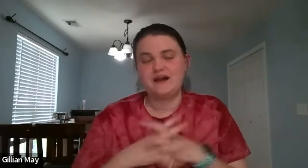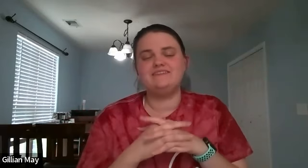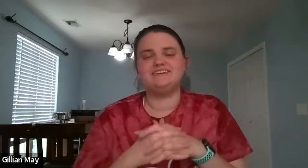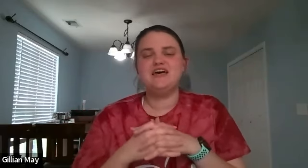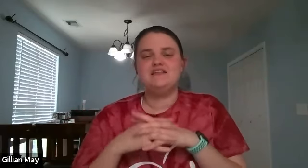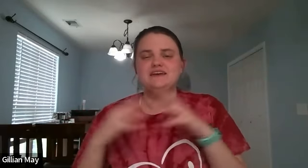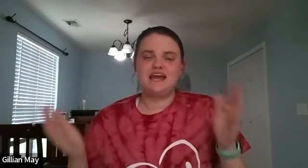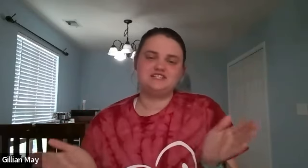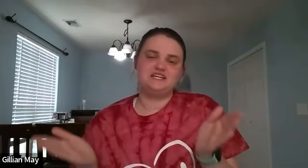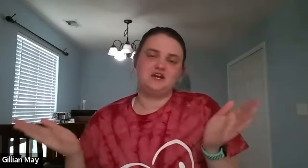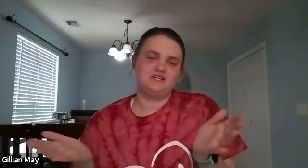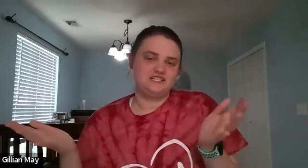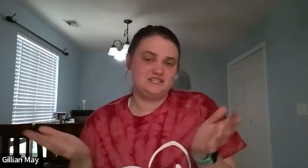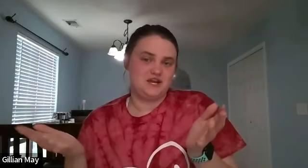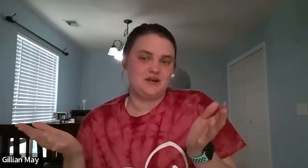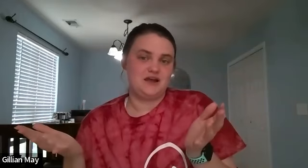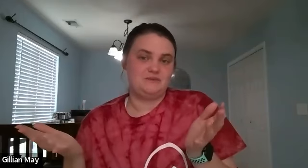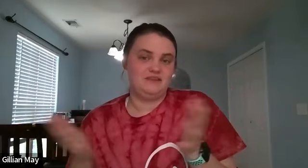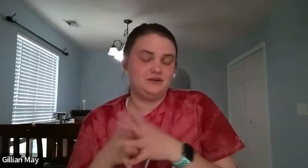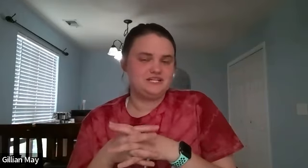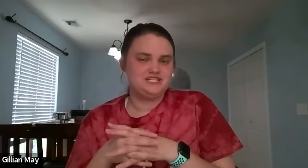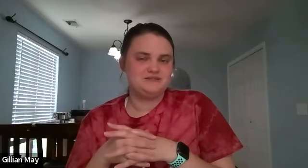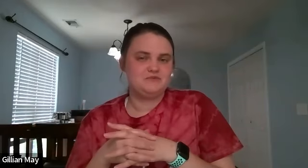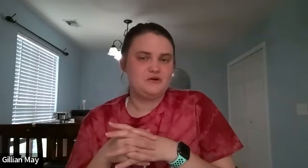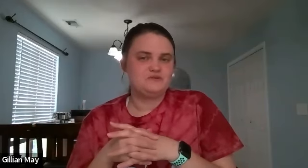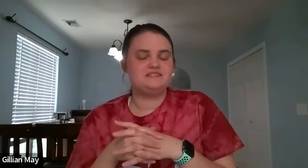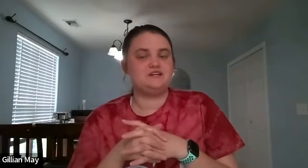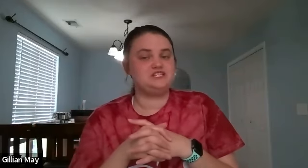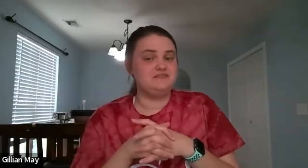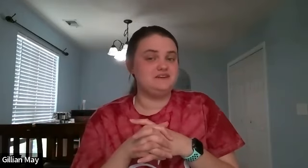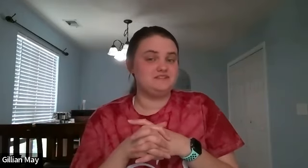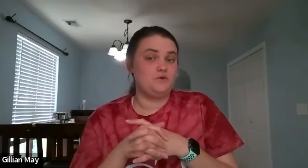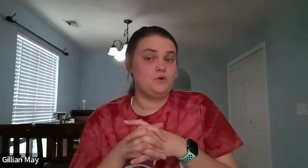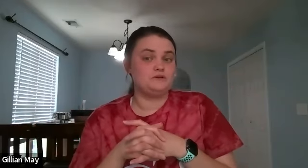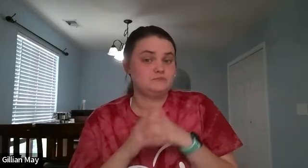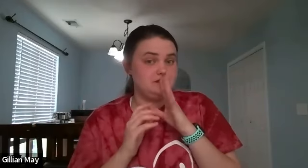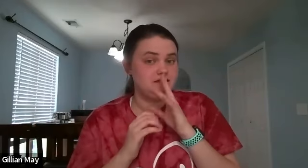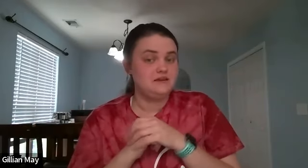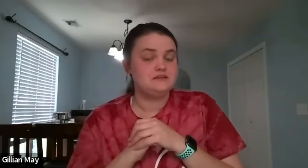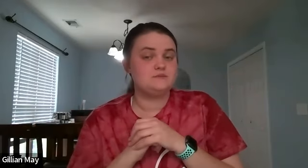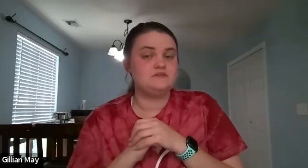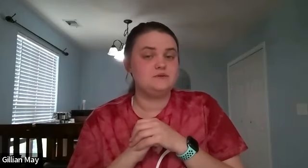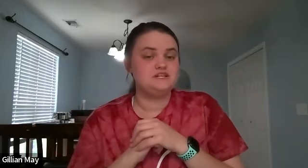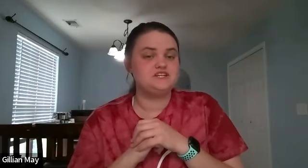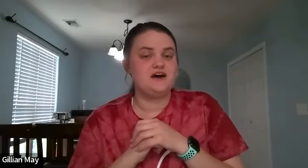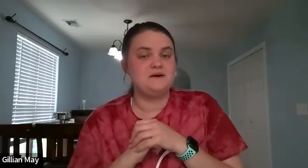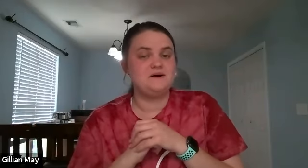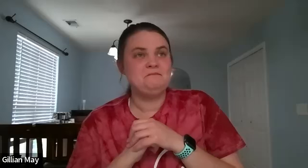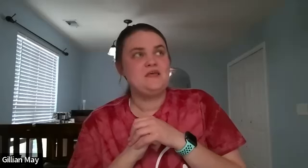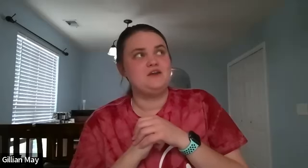behind this that it actually encourages their language growth, especially even if it's for spoken language. There